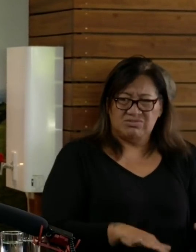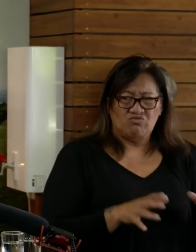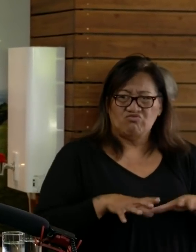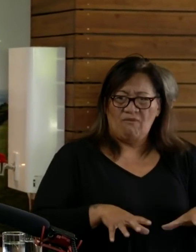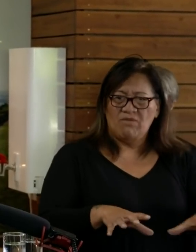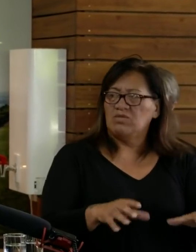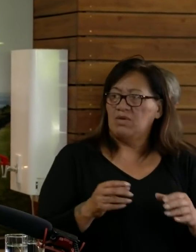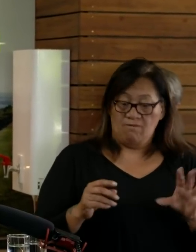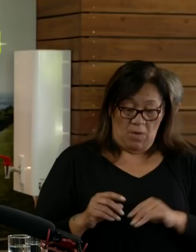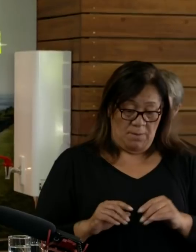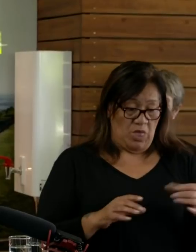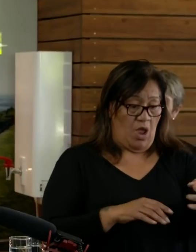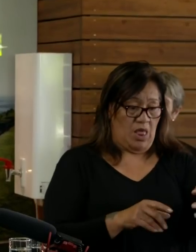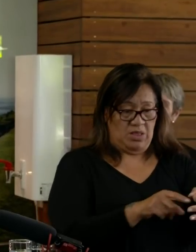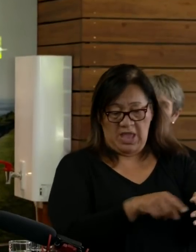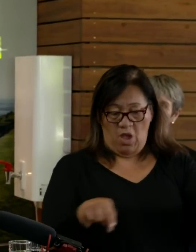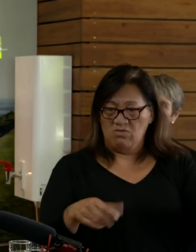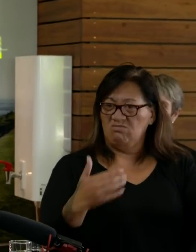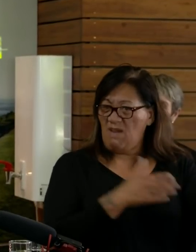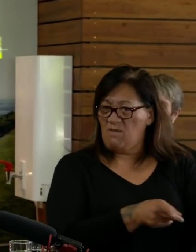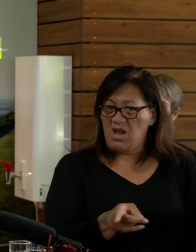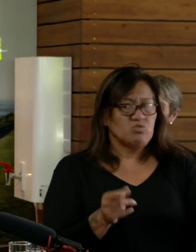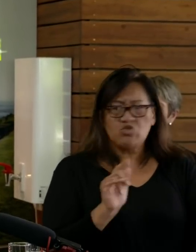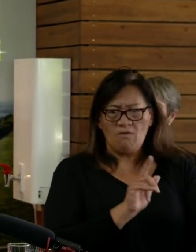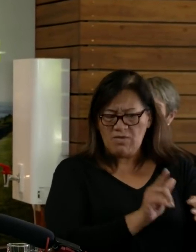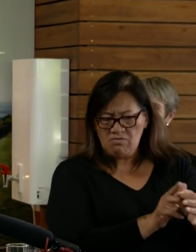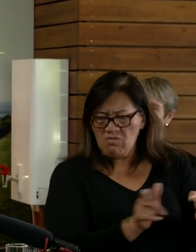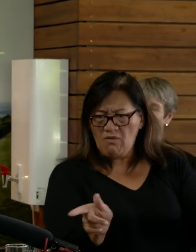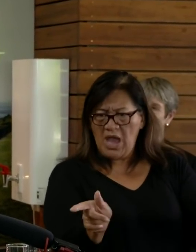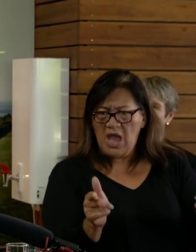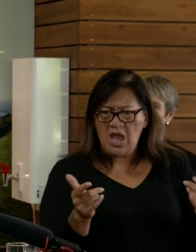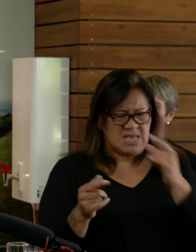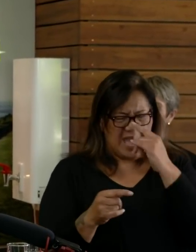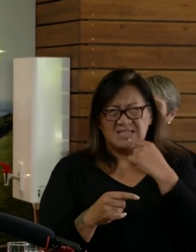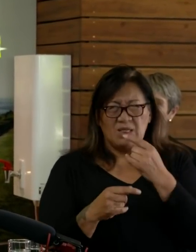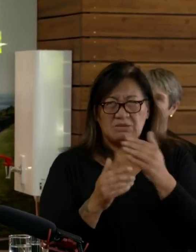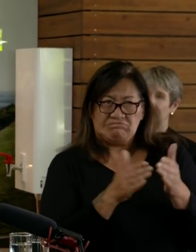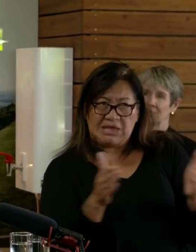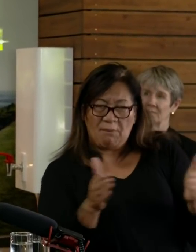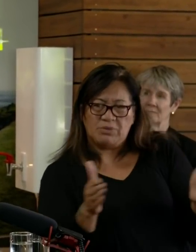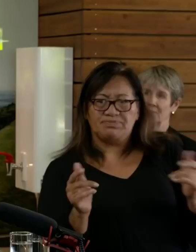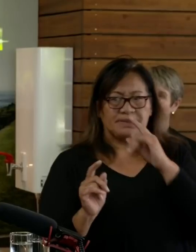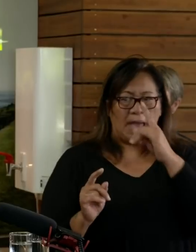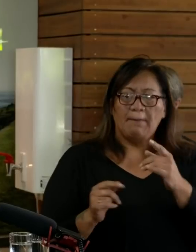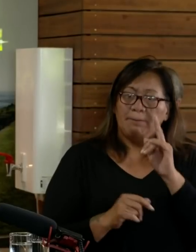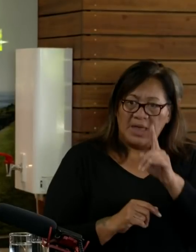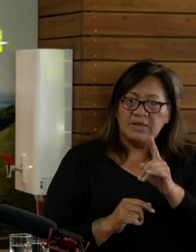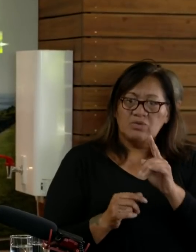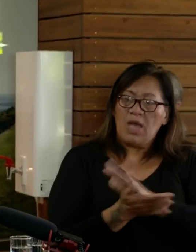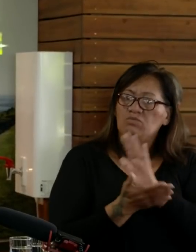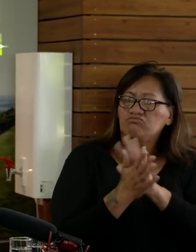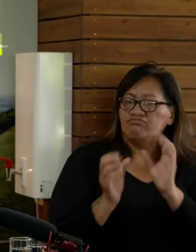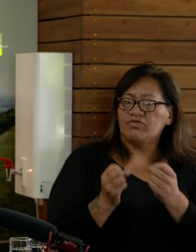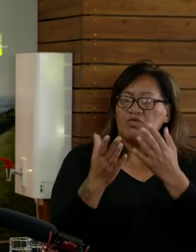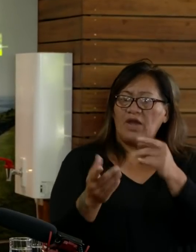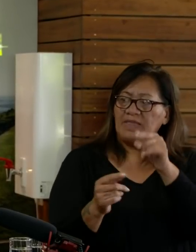And, pardon? Not too far. I can't give you the exact detail, but we're really happy to provide that